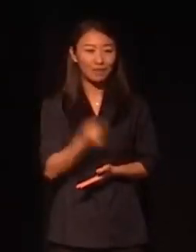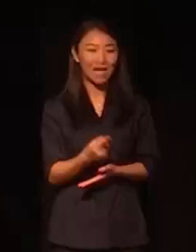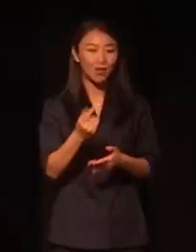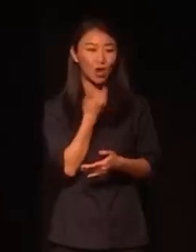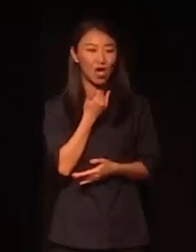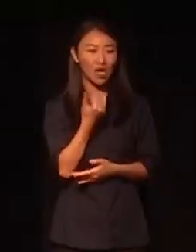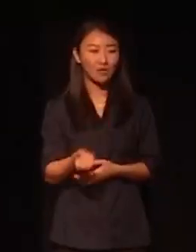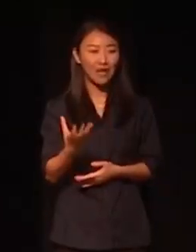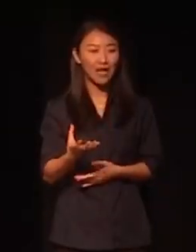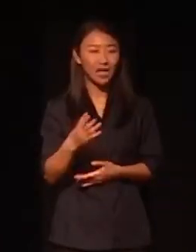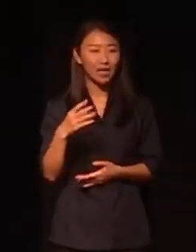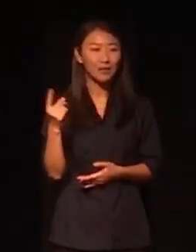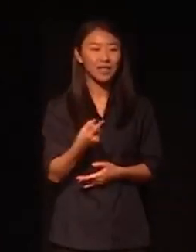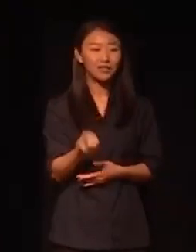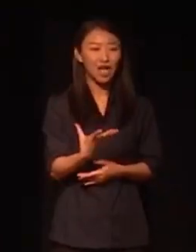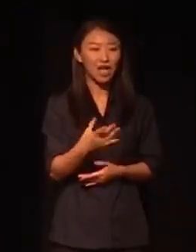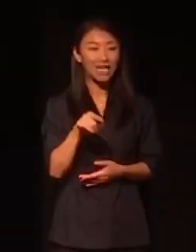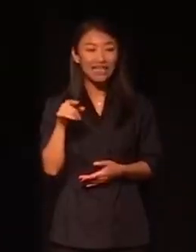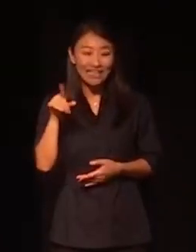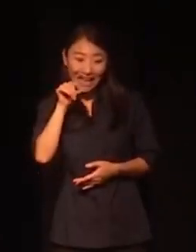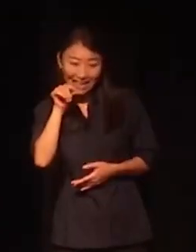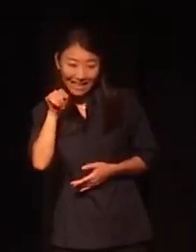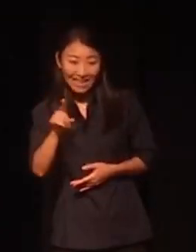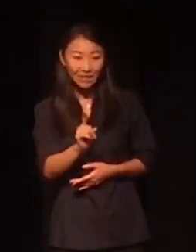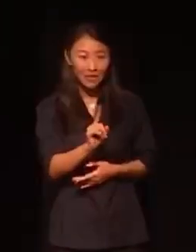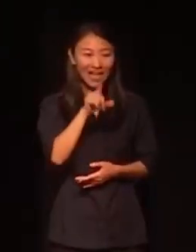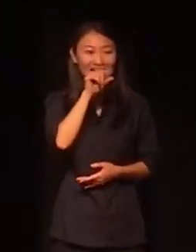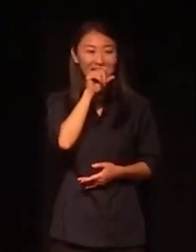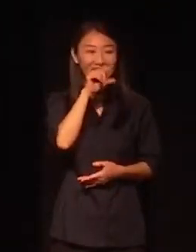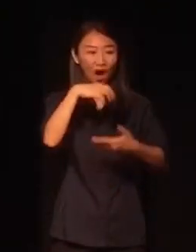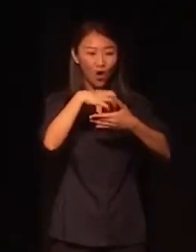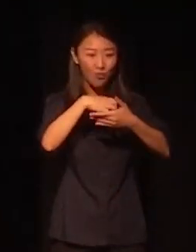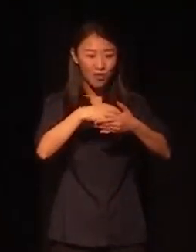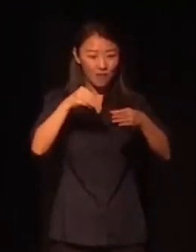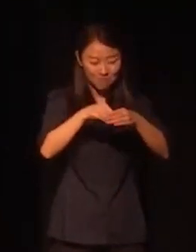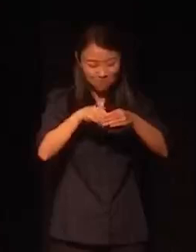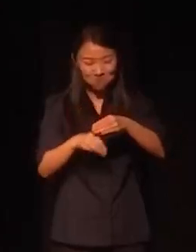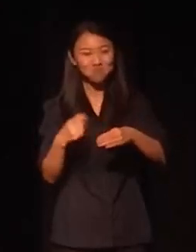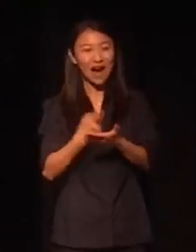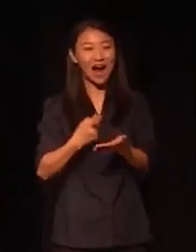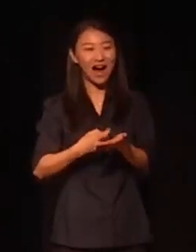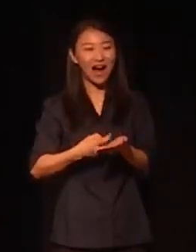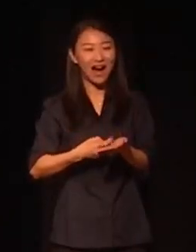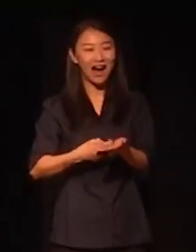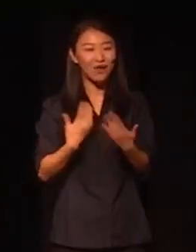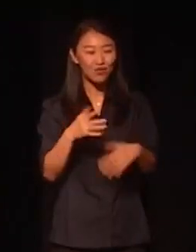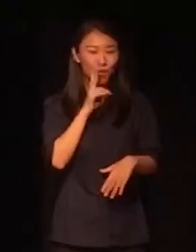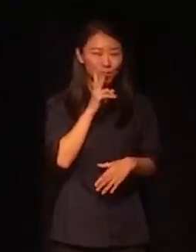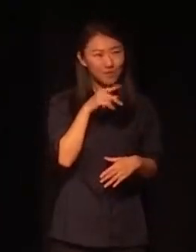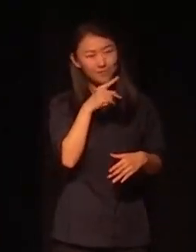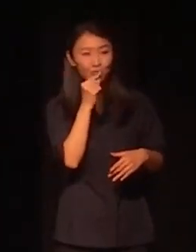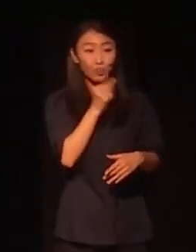it's actually steamed chicken stuffed with shrimps. We also describe something in a very poetic